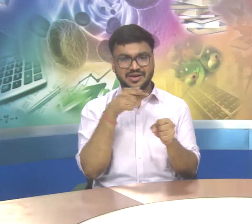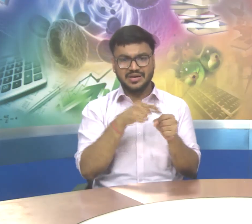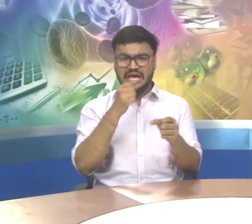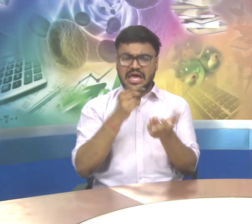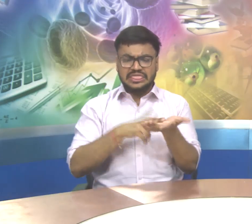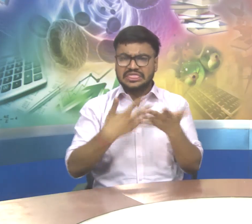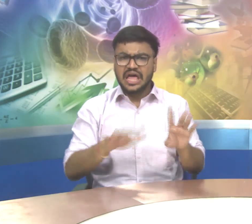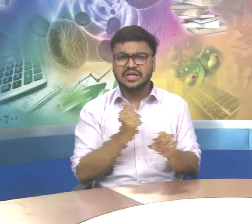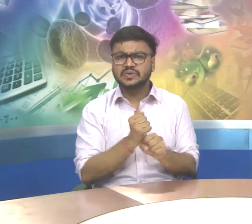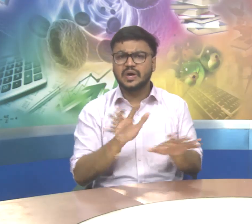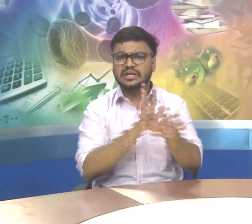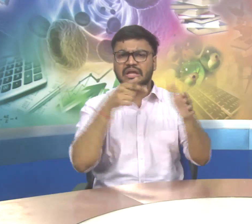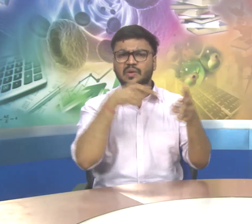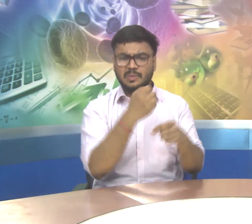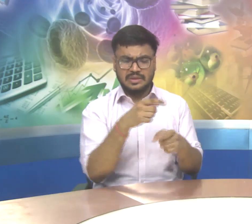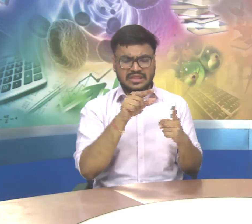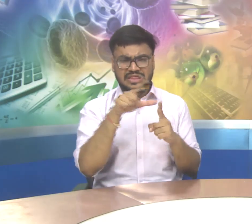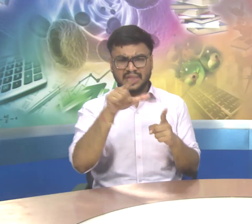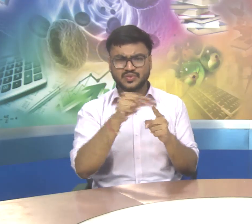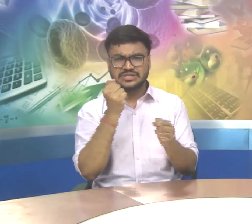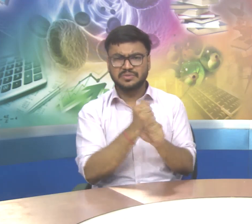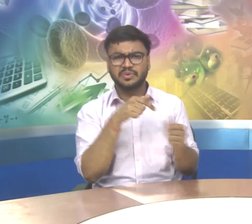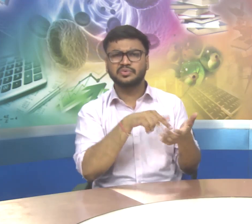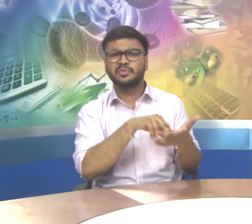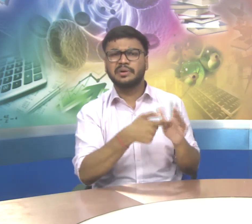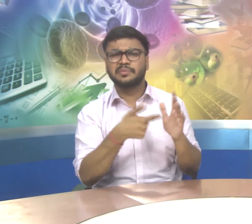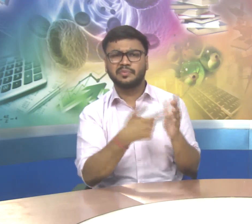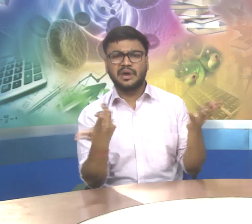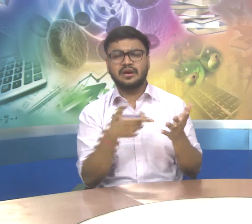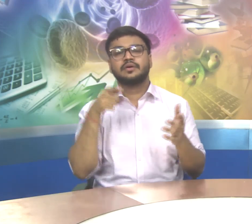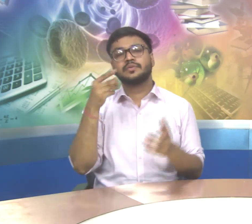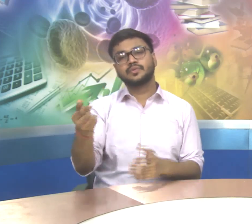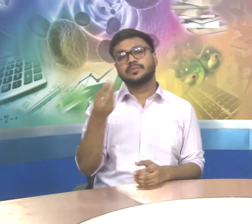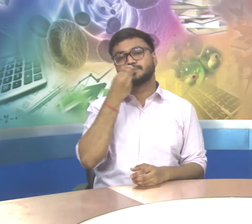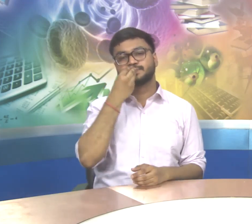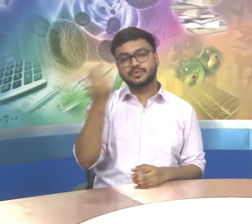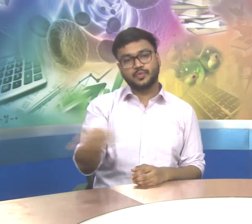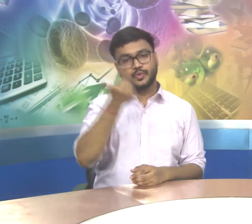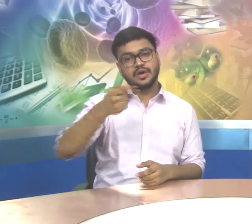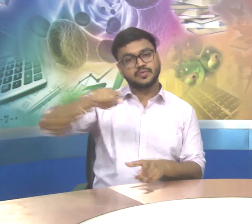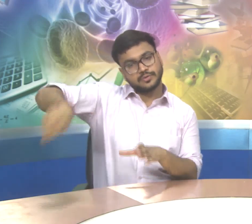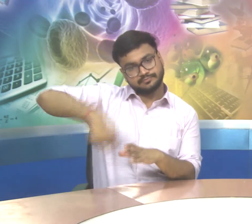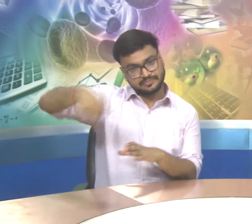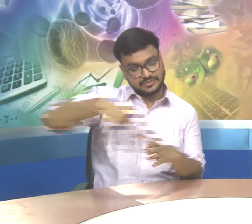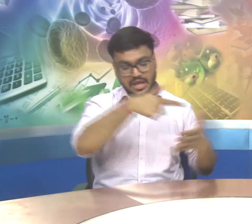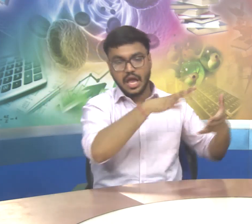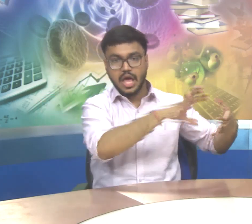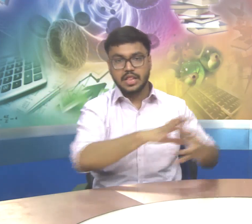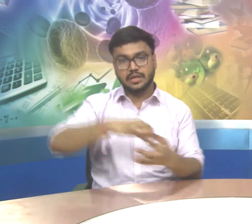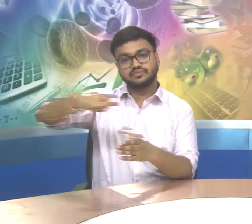and also it is used as CNG, which is cleaner fuel, and LPG is used for